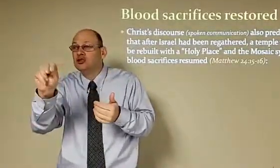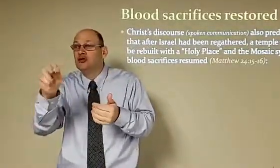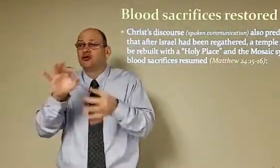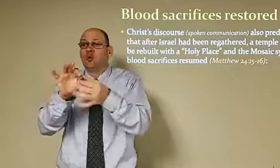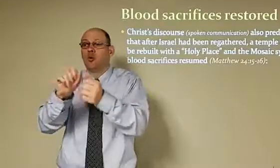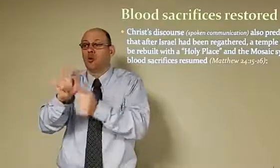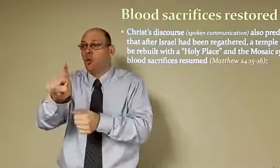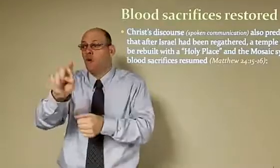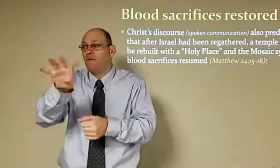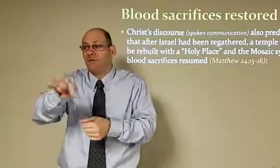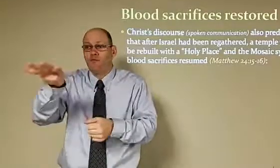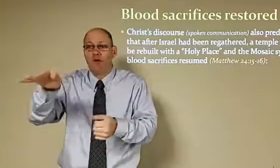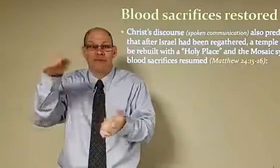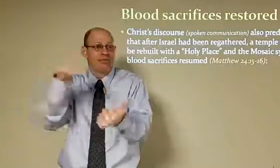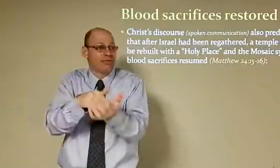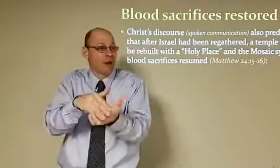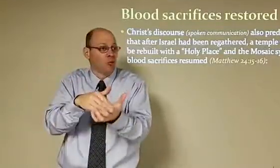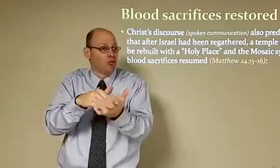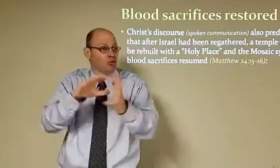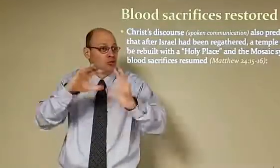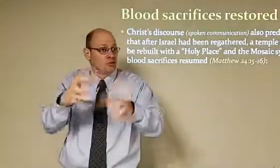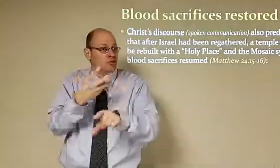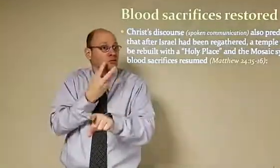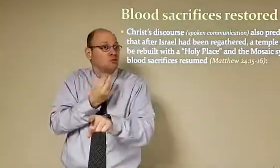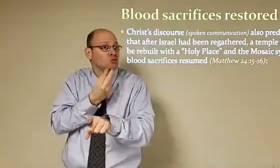If you look at Revelation 14, you know, where there's a